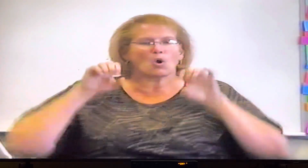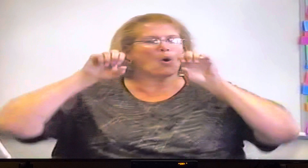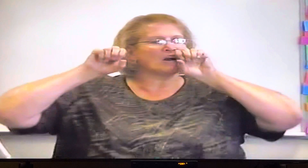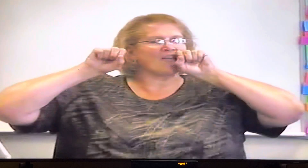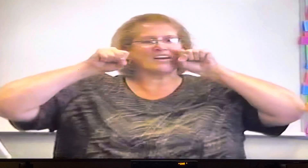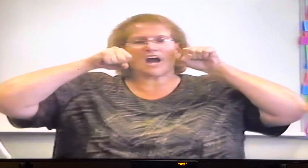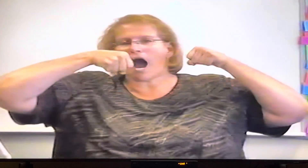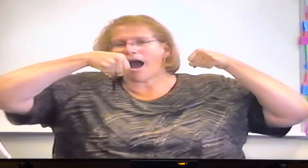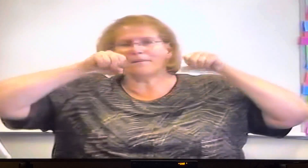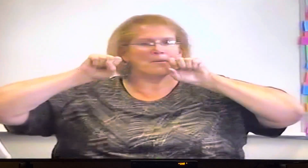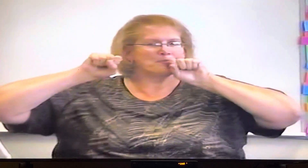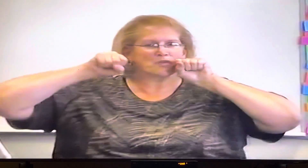Corn on the cob.